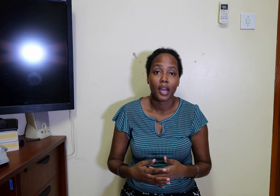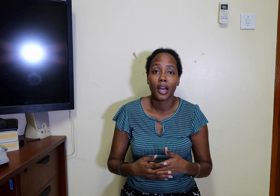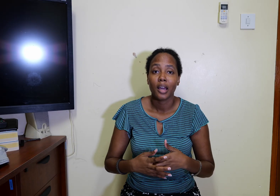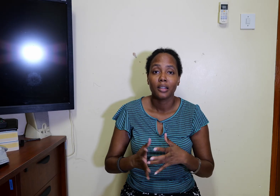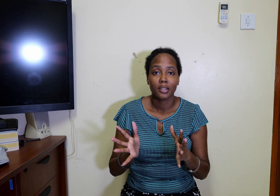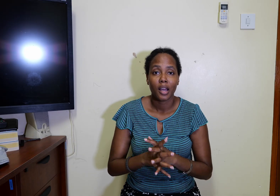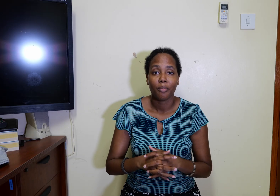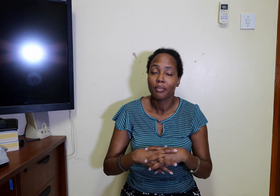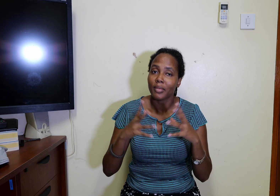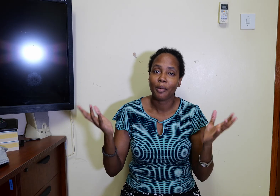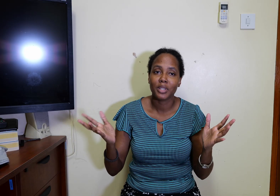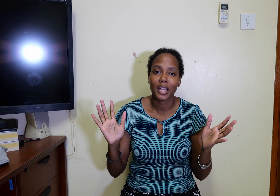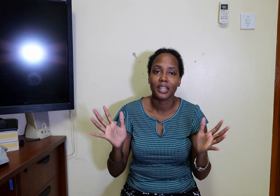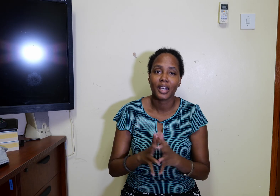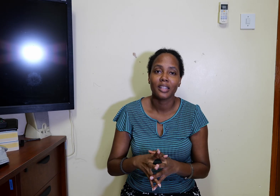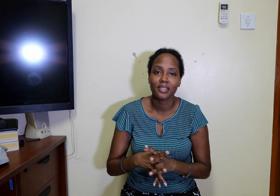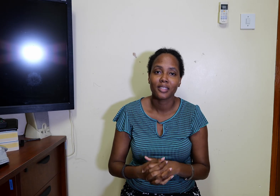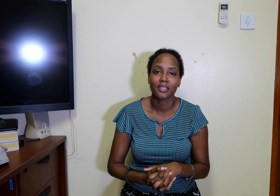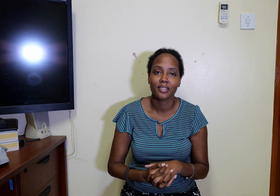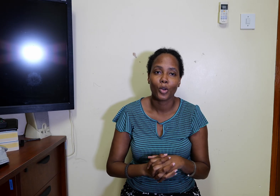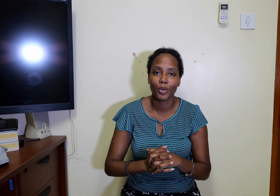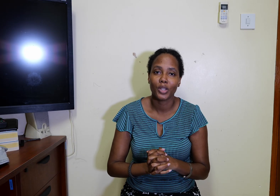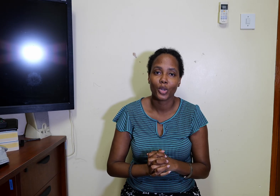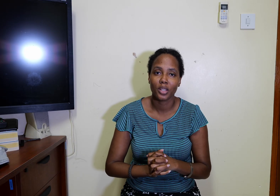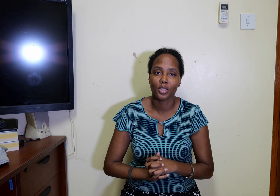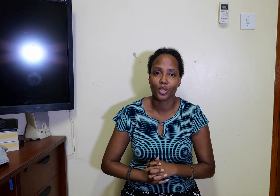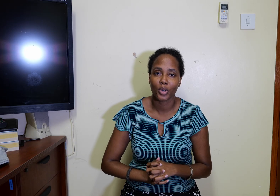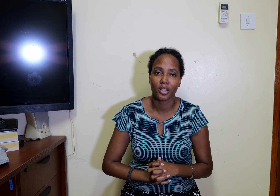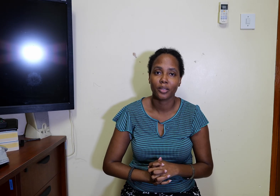yeah, happy signing, guys. Hope you enjoyed this tutorial.